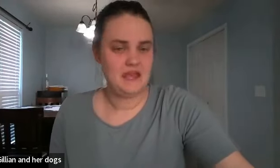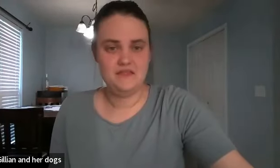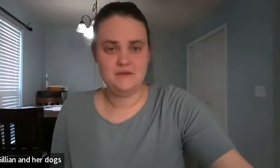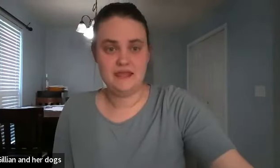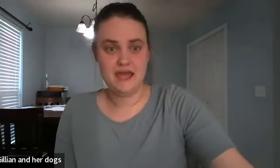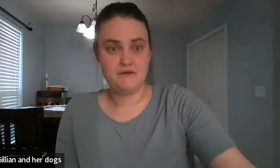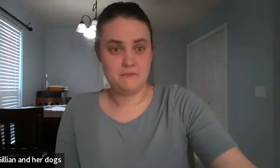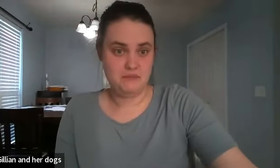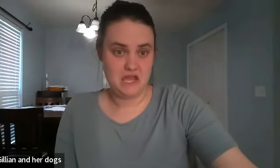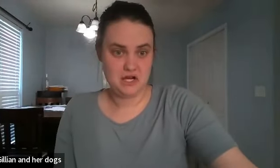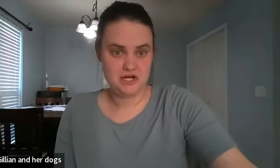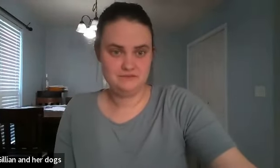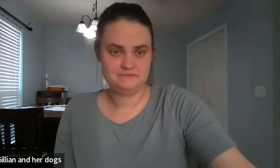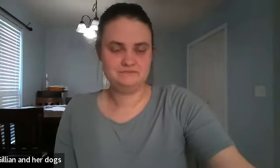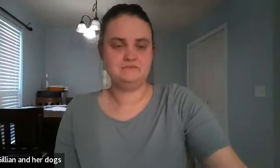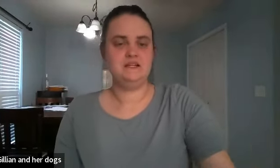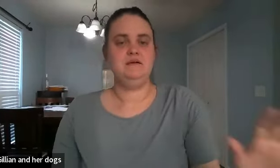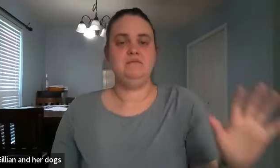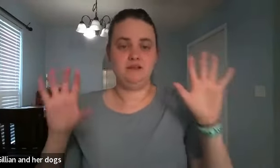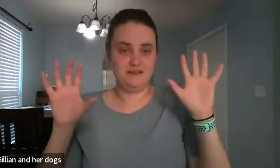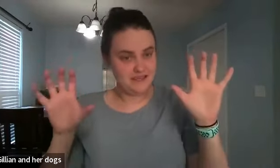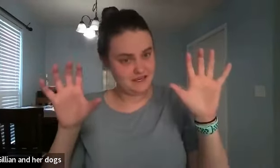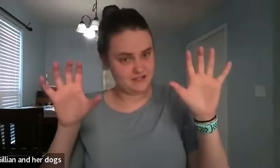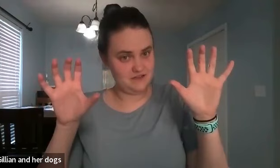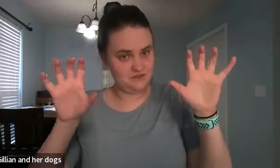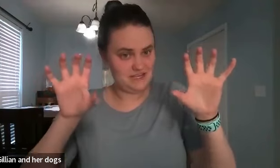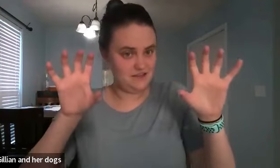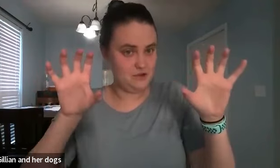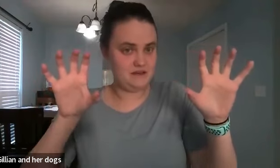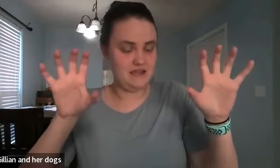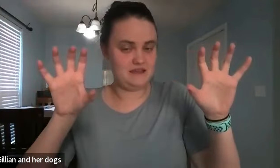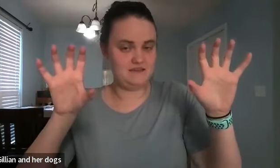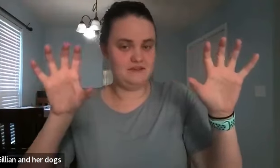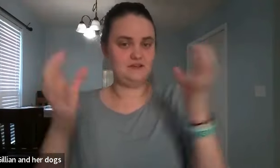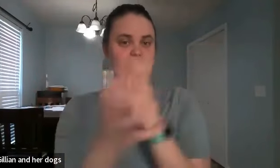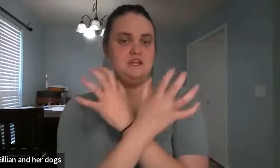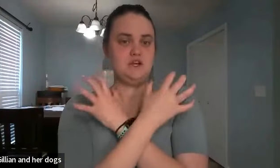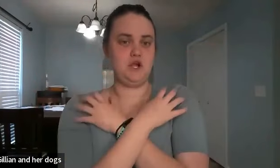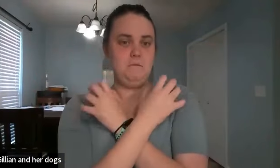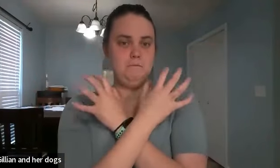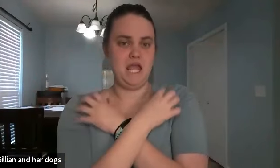And then we have bear. Bear again is going to have those slightly open-handed fingers, and you're going to go